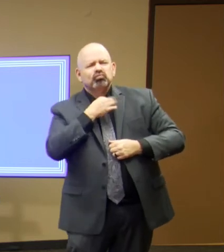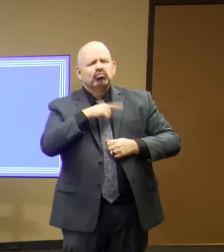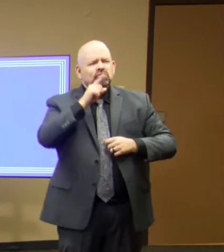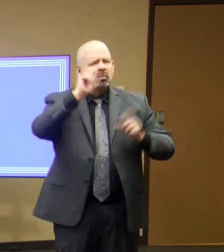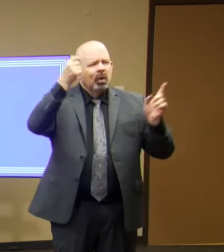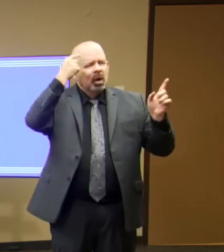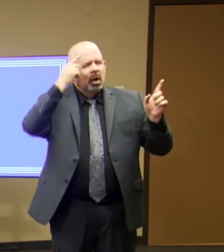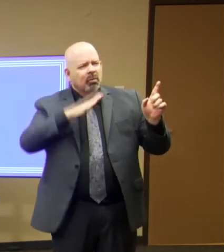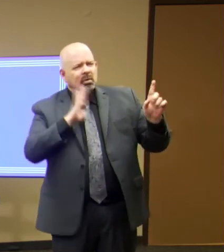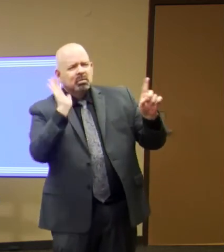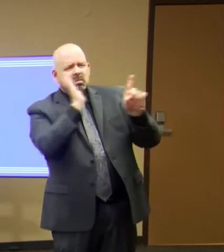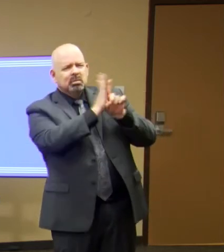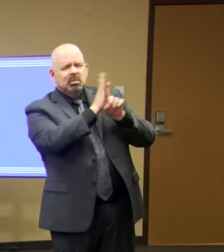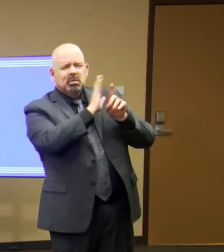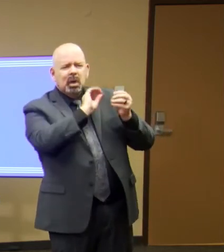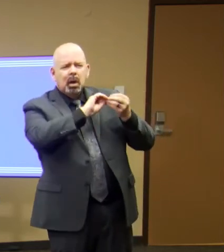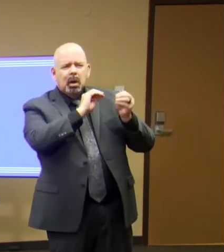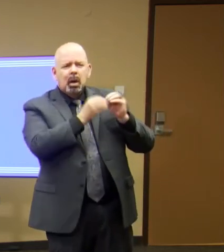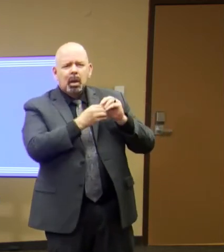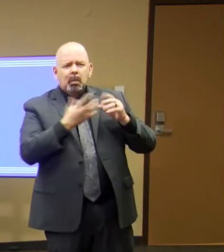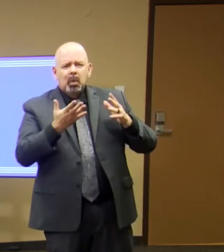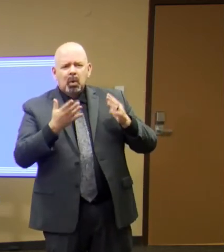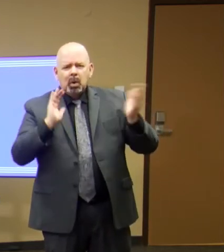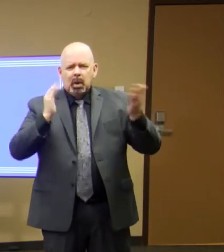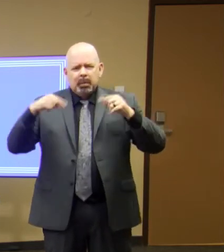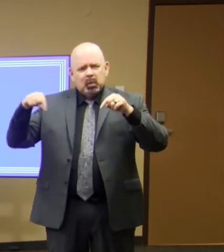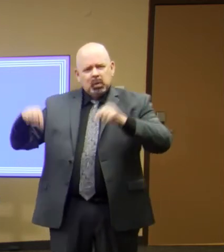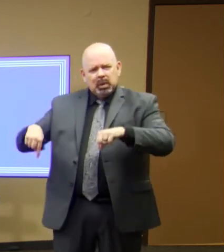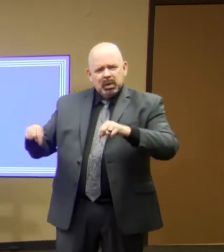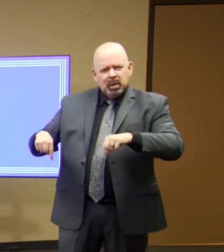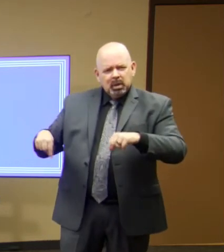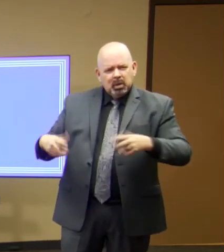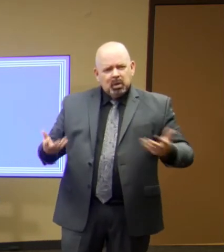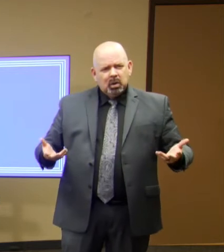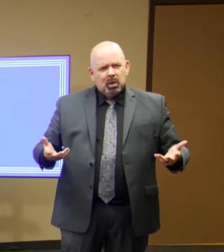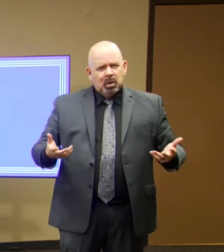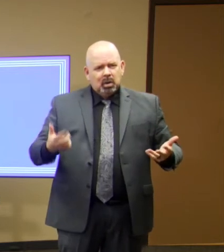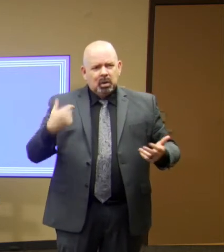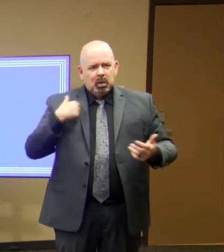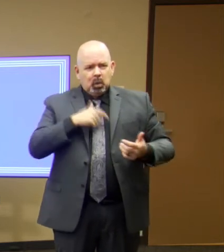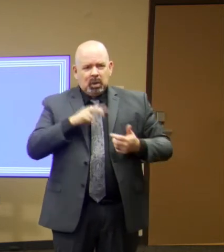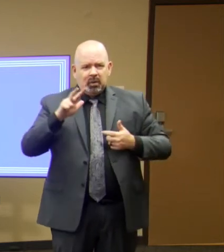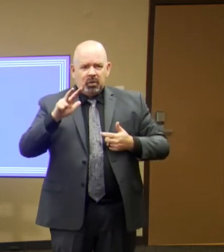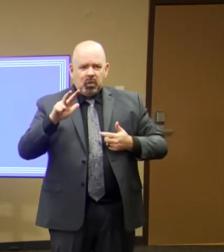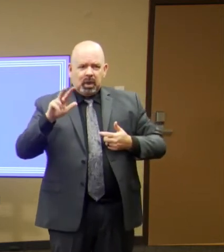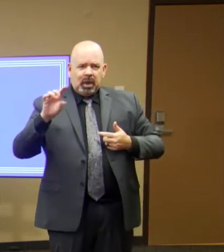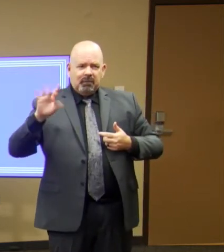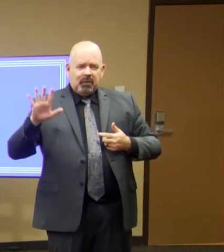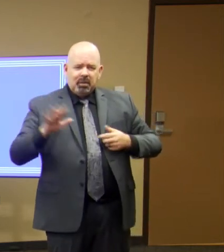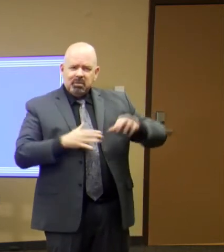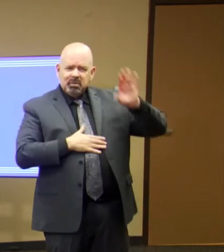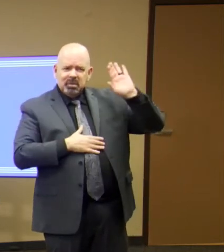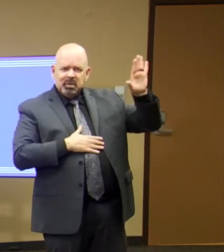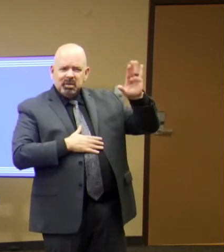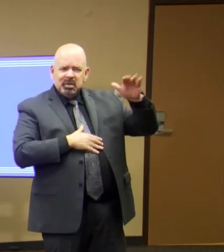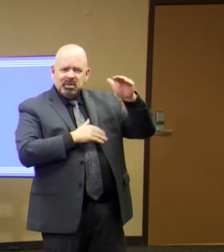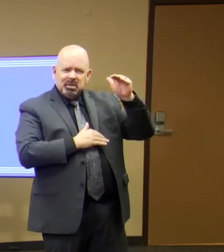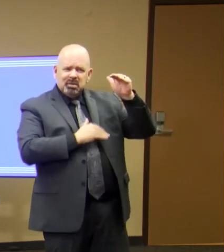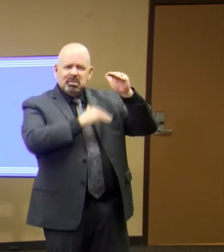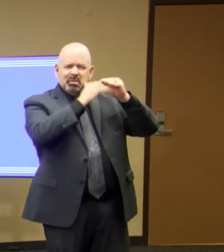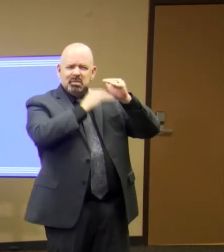him when you send this letter? So if we're at double 385, where are we in relation to his threshold versus what you would